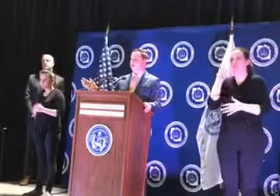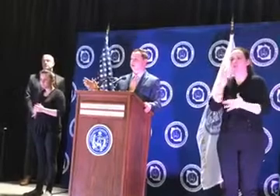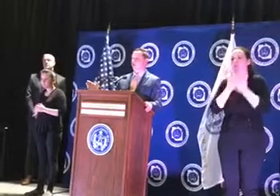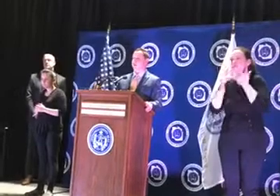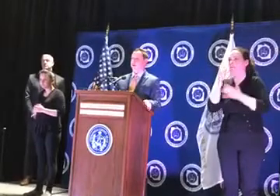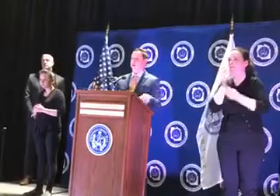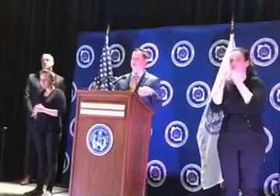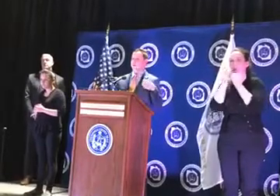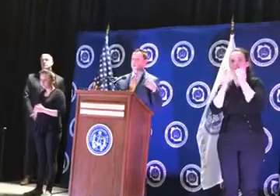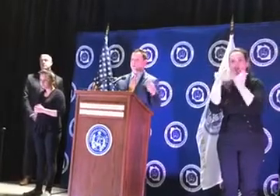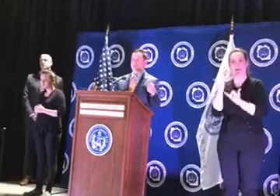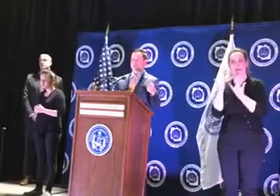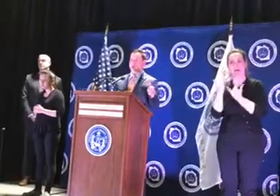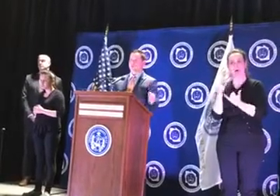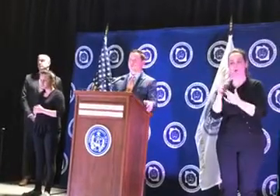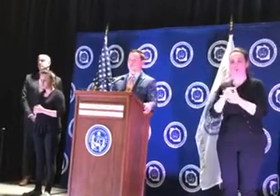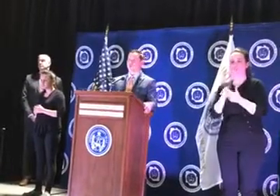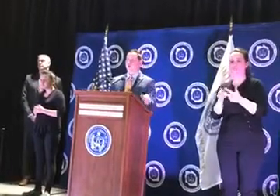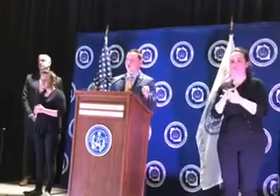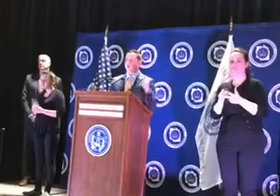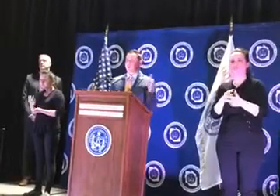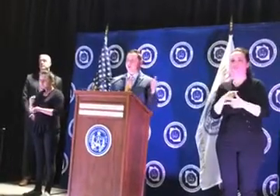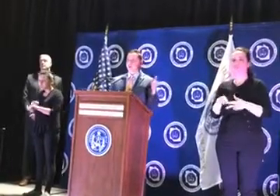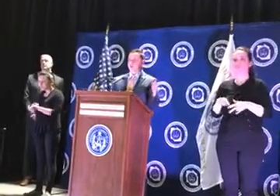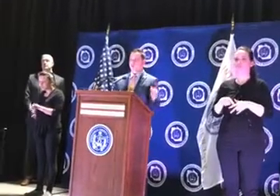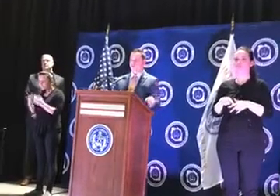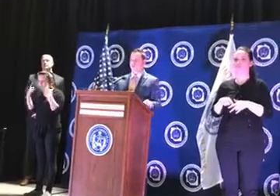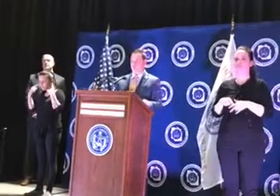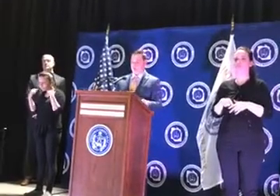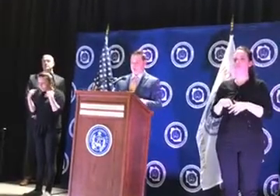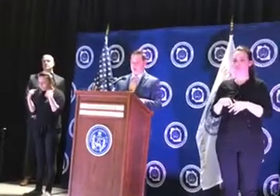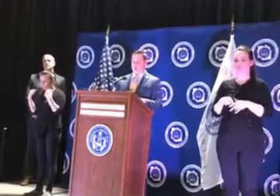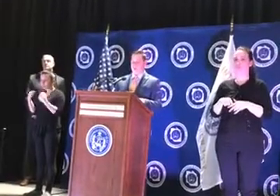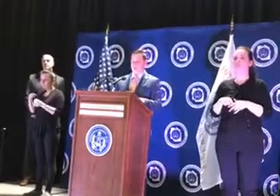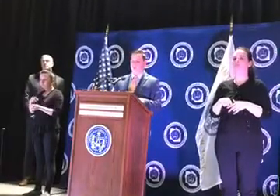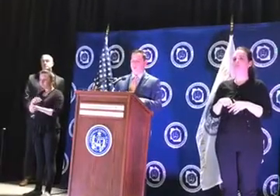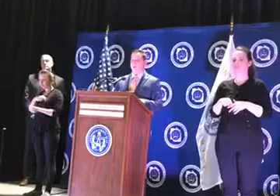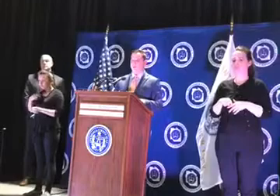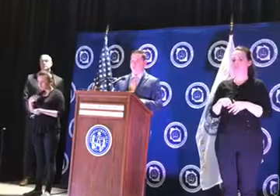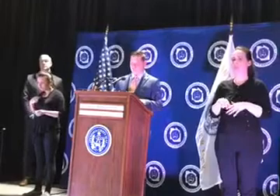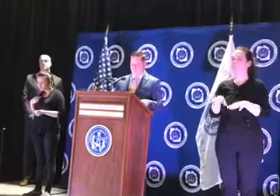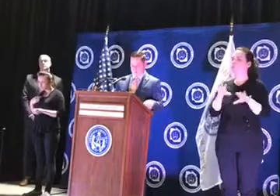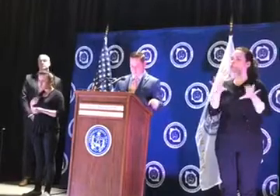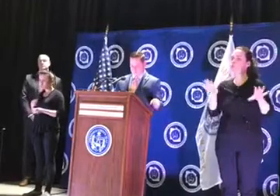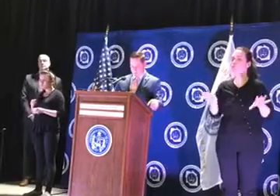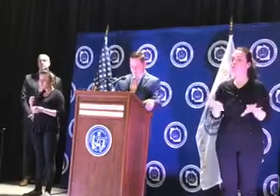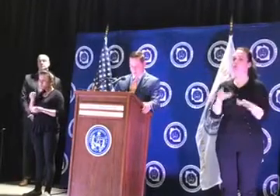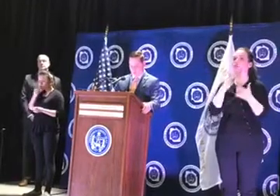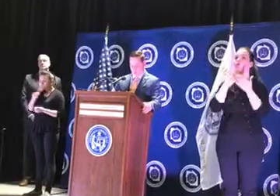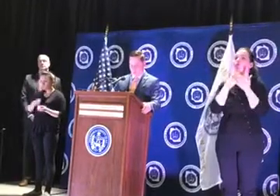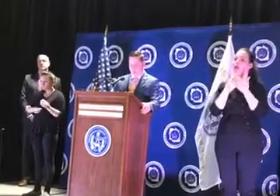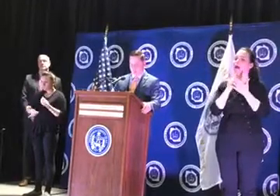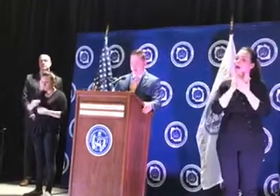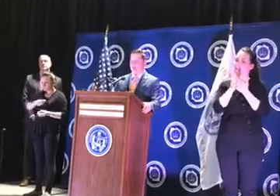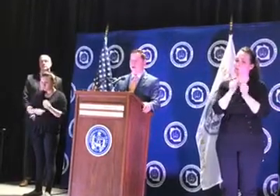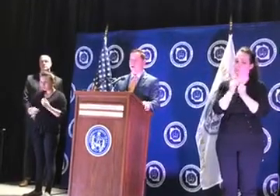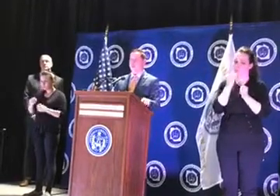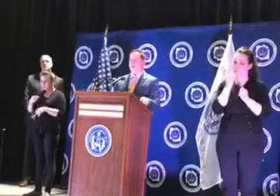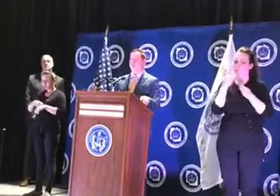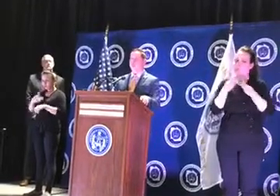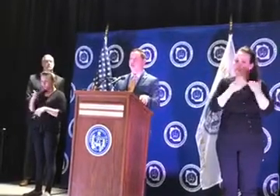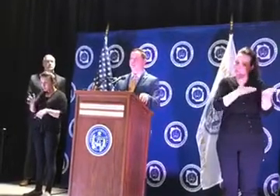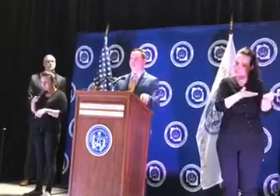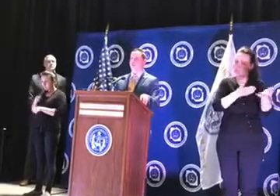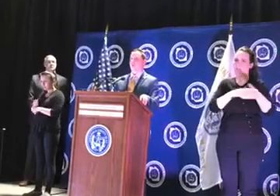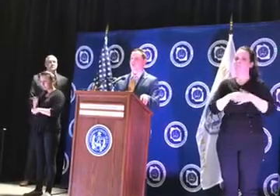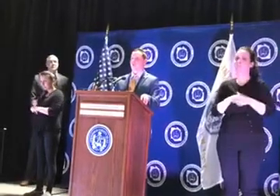they need, or they can't get to the grocery store after work, or they're getting to the grocery store and what they needed wasn't there. Related to that, I had another